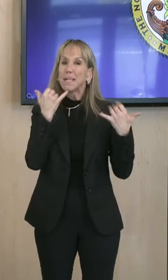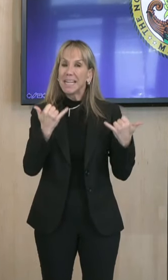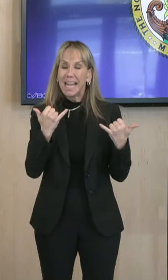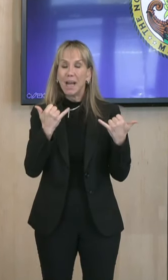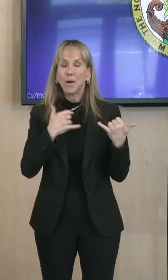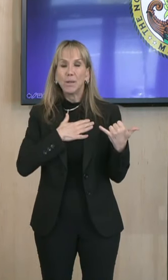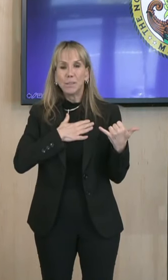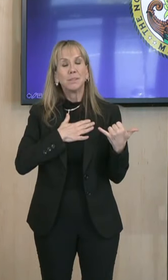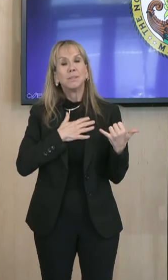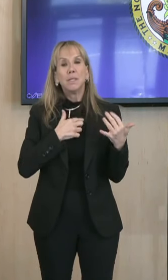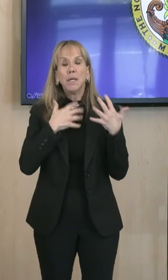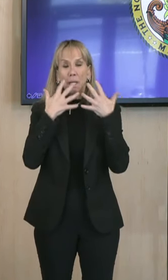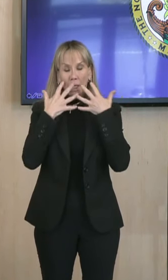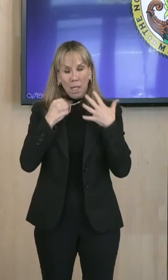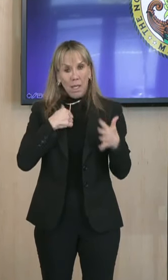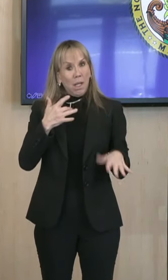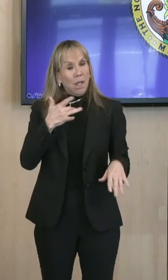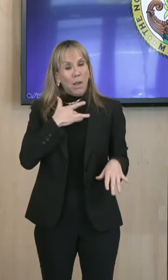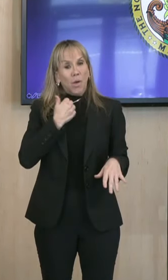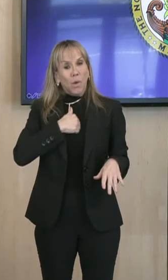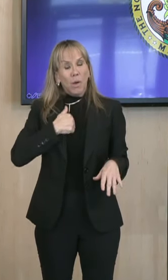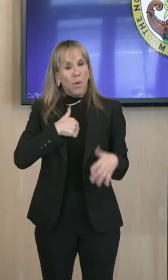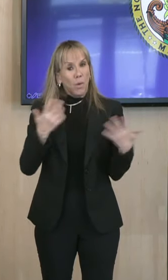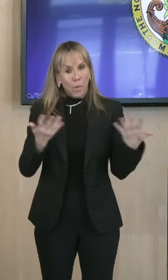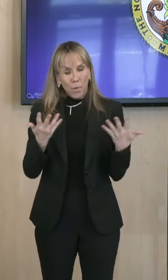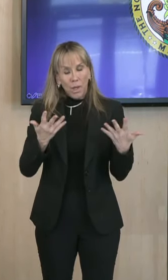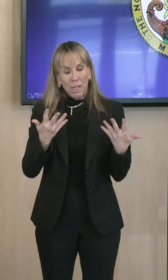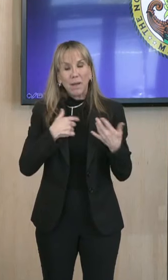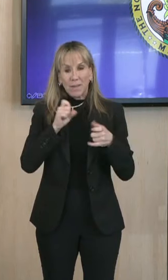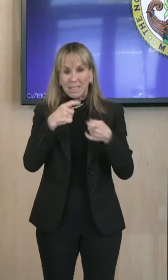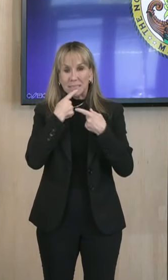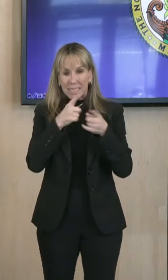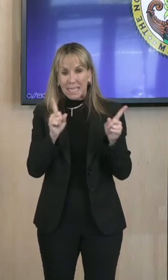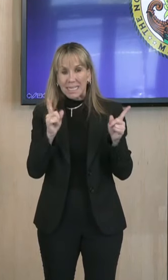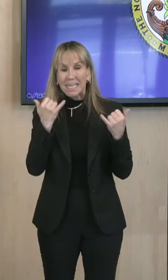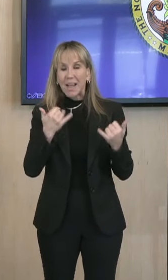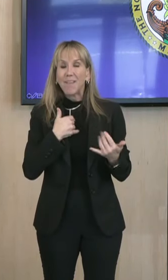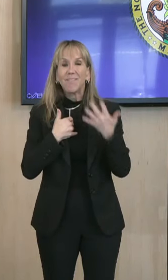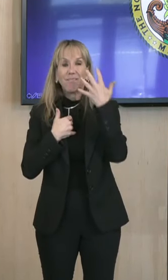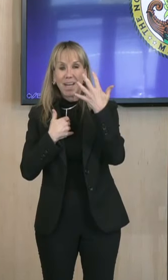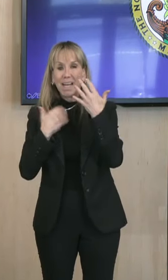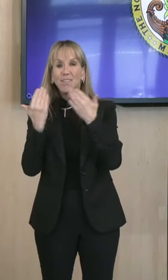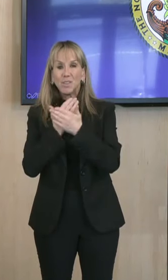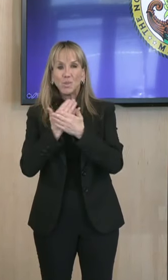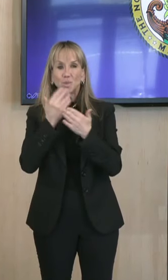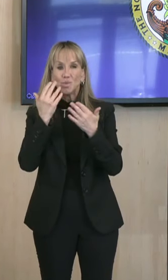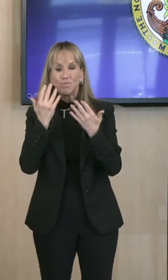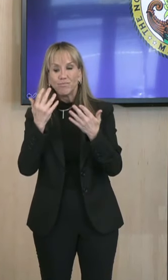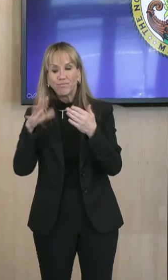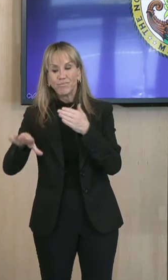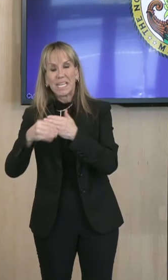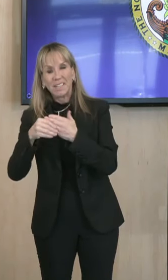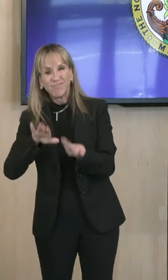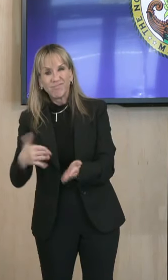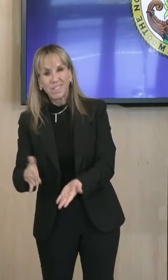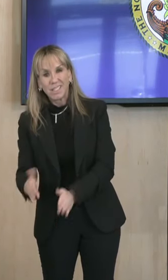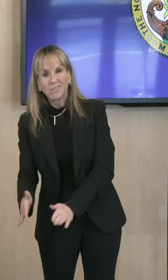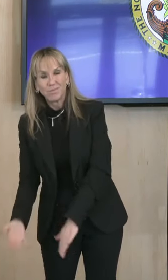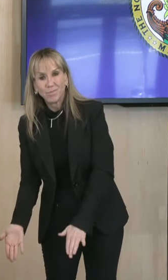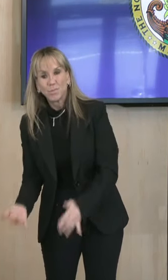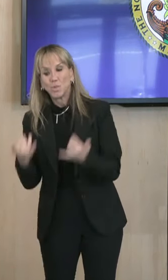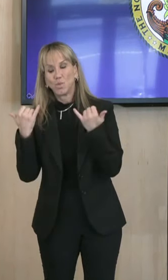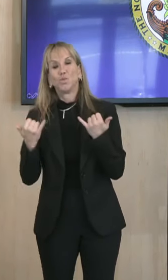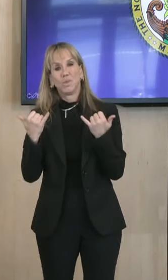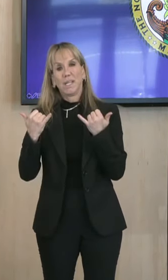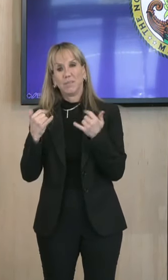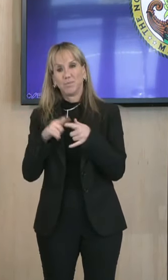I am standing before you today to announce that we actually have 5 new deaths to report